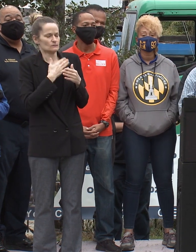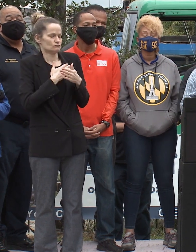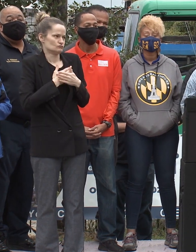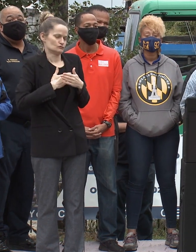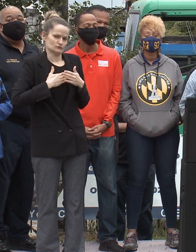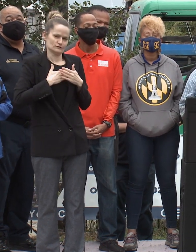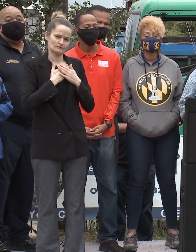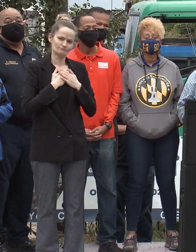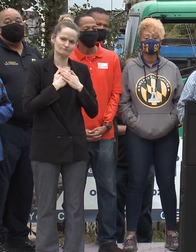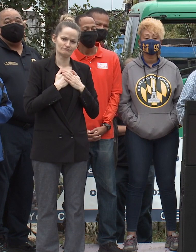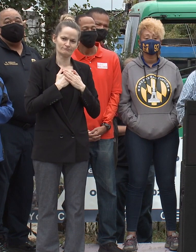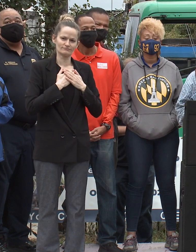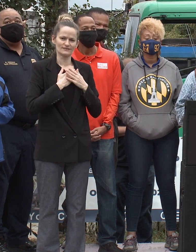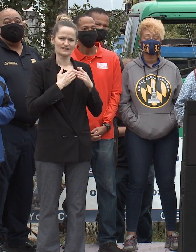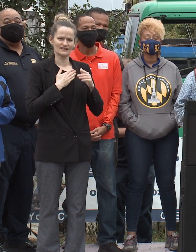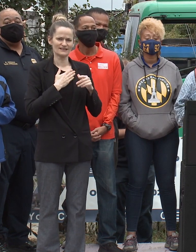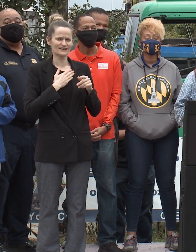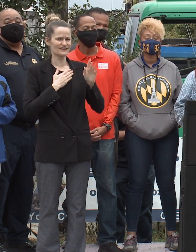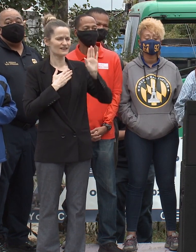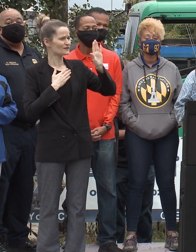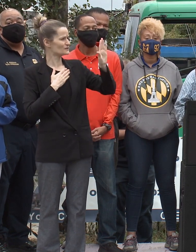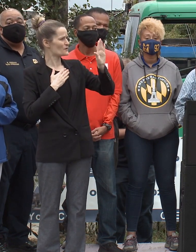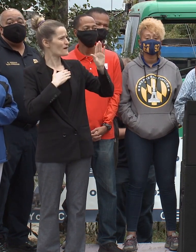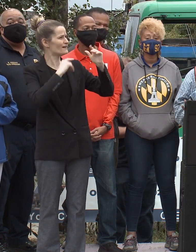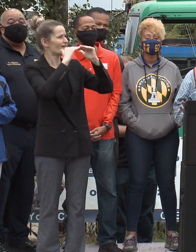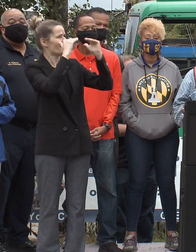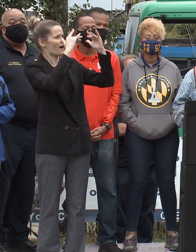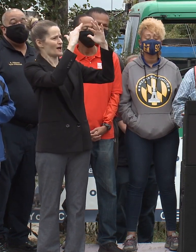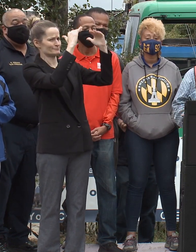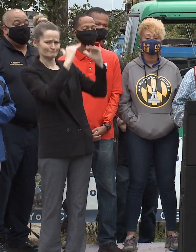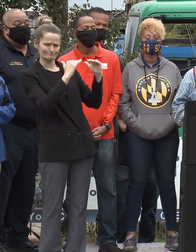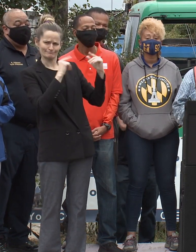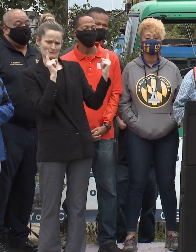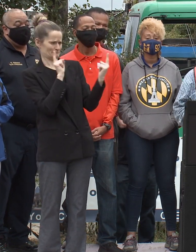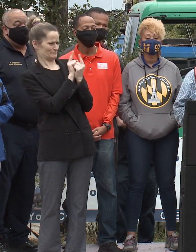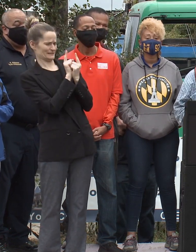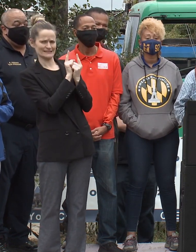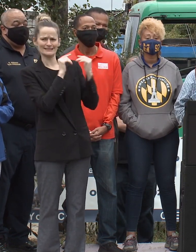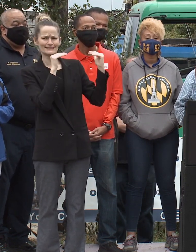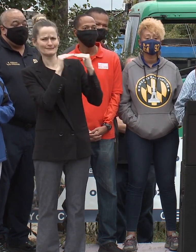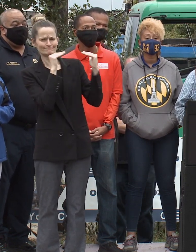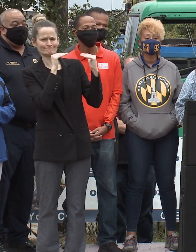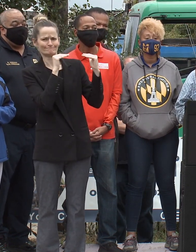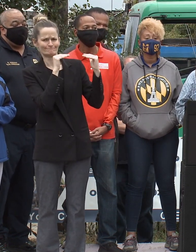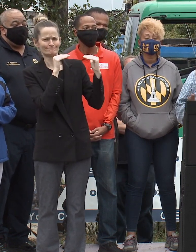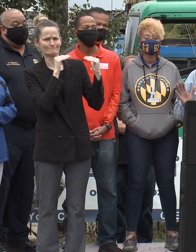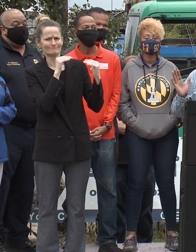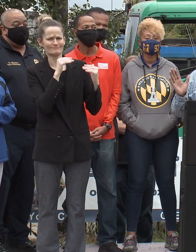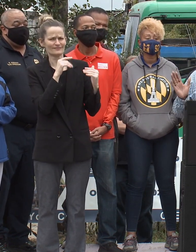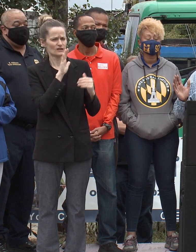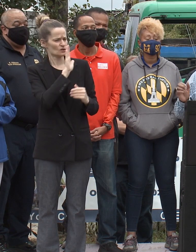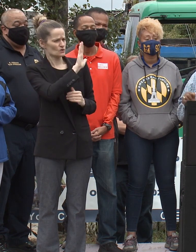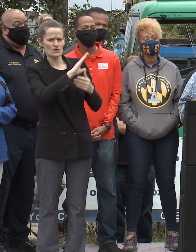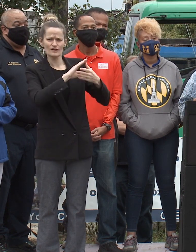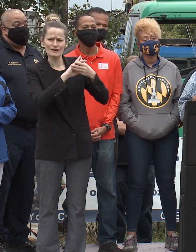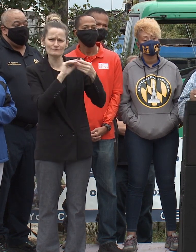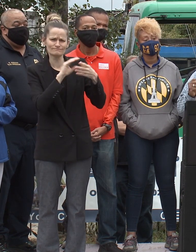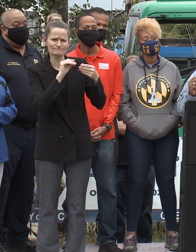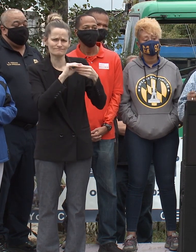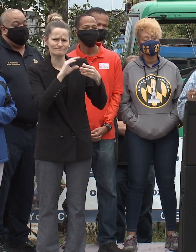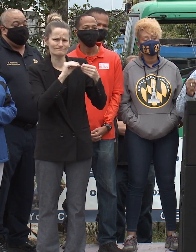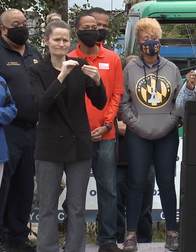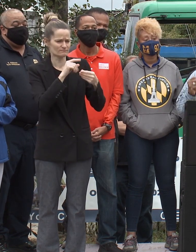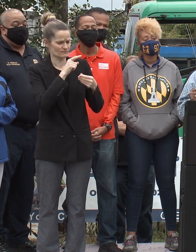appreciated. As he said, we have it's a dauntless task, as someone says. And also,